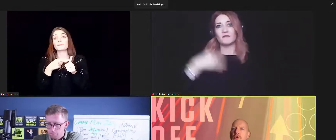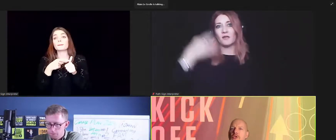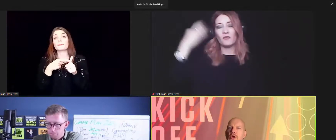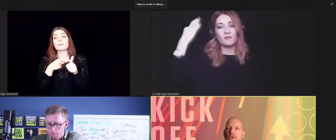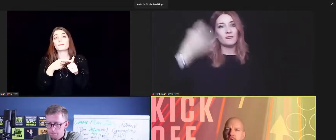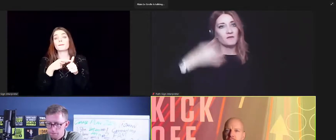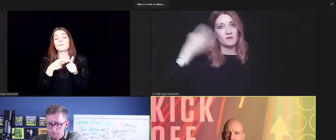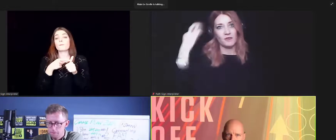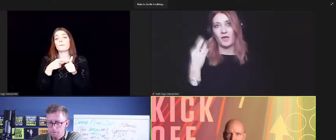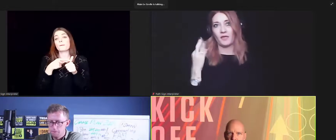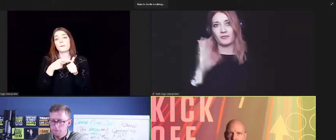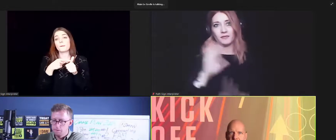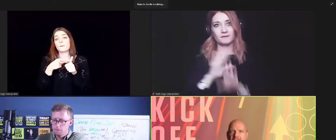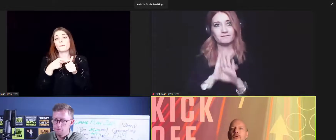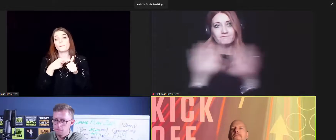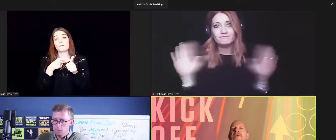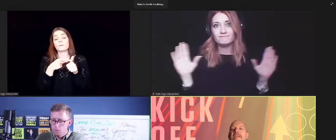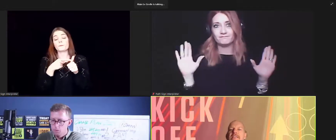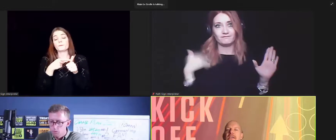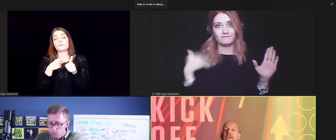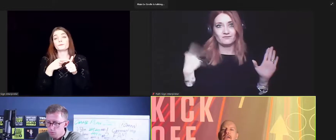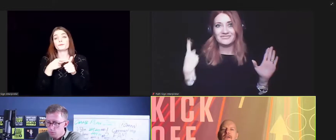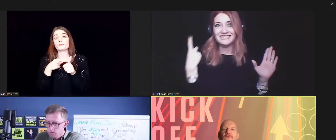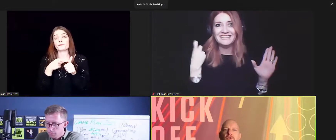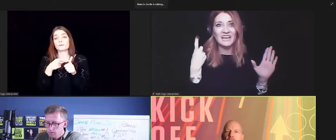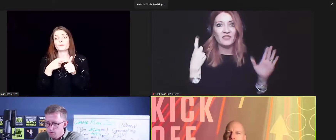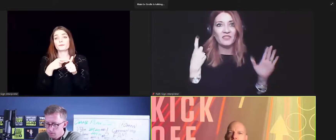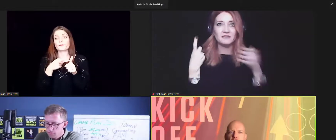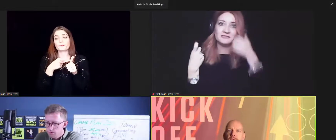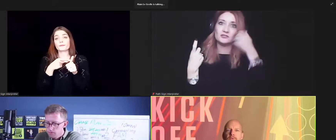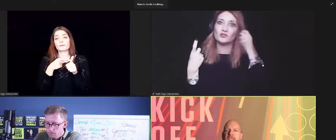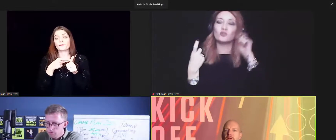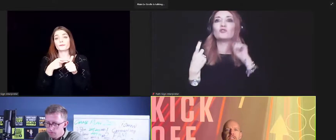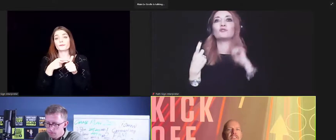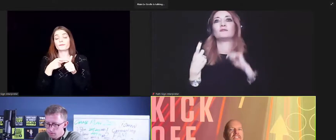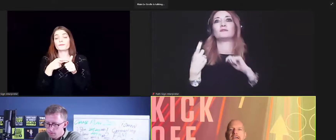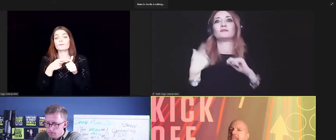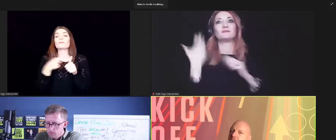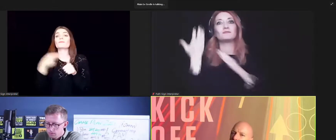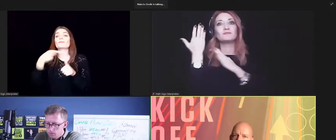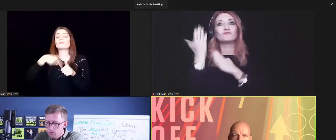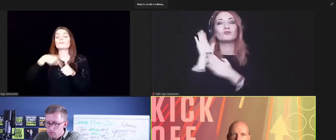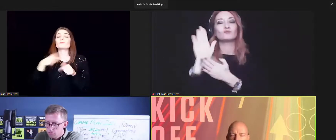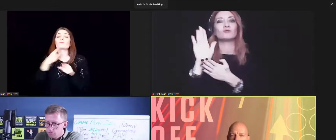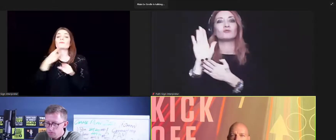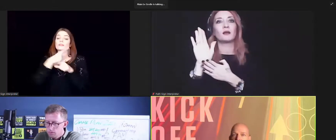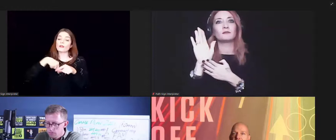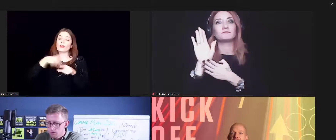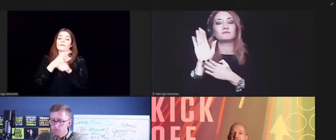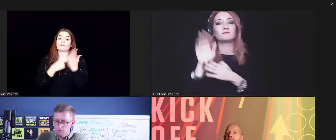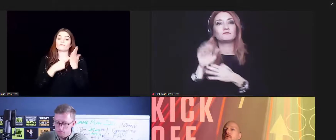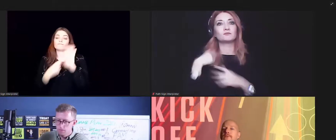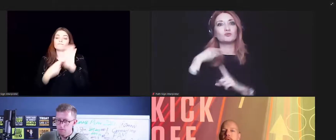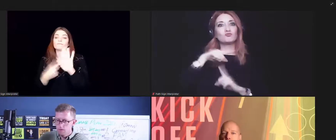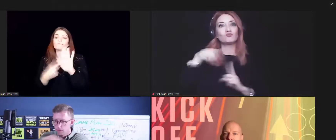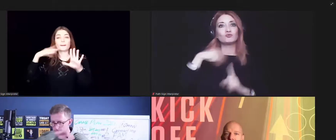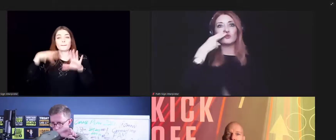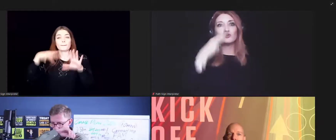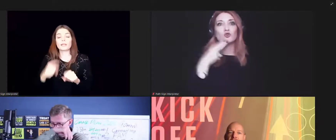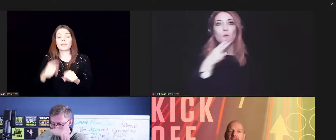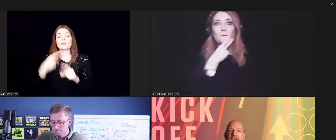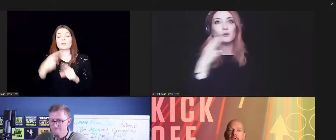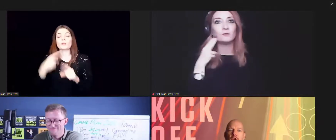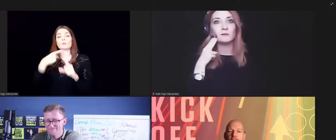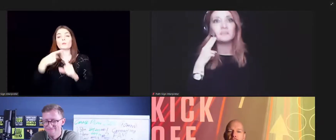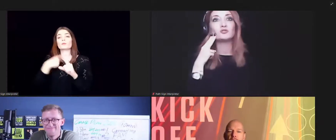to show also our gratitude to everybody. So please, if you're not following Frazer on Insta, it's the moment to do. If you're following